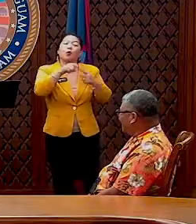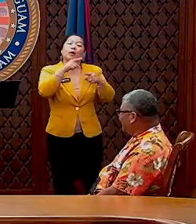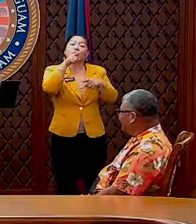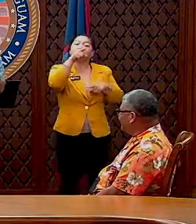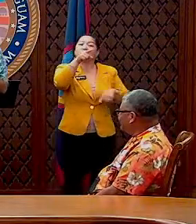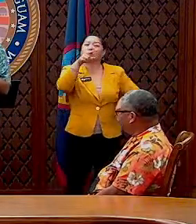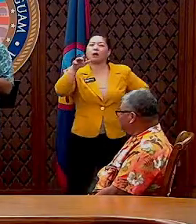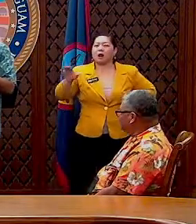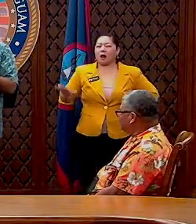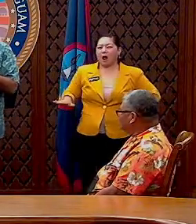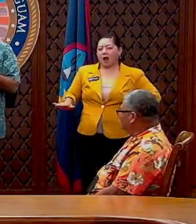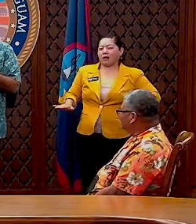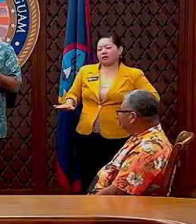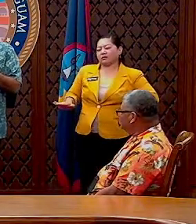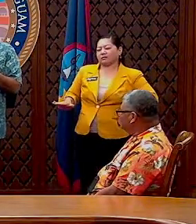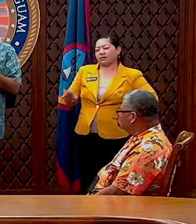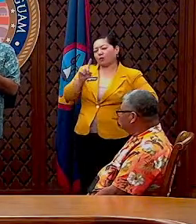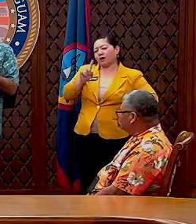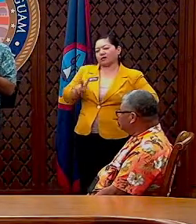was a toddler.